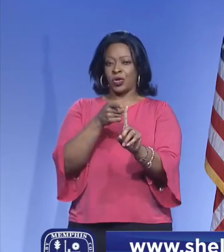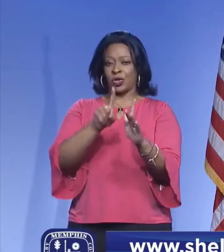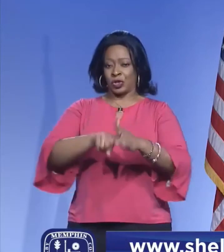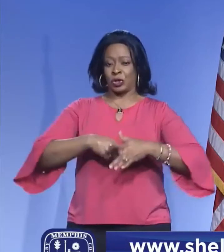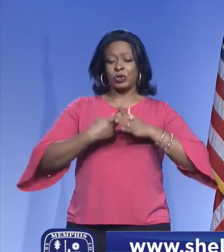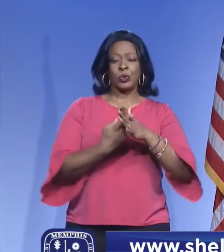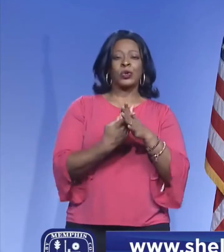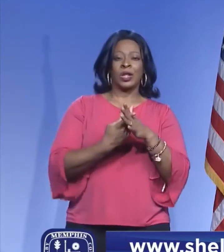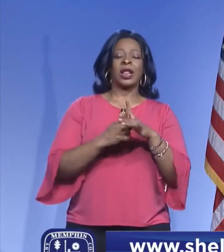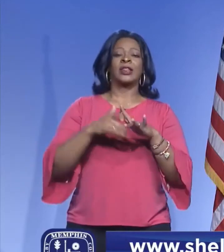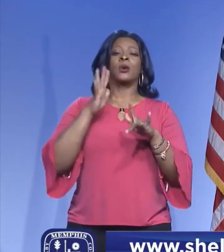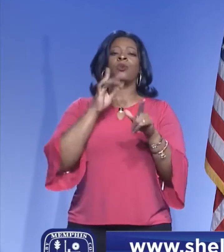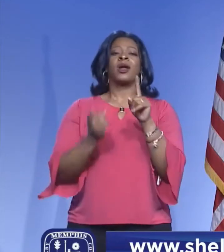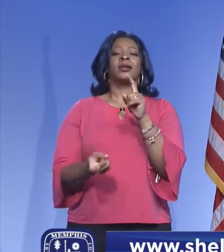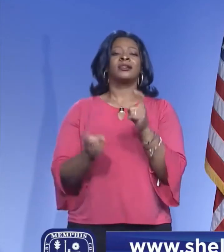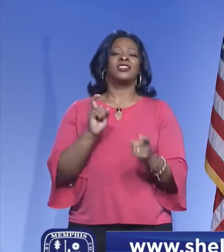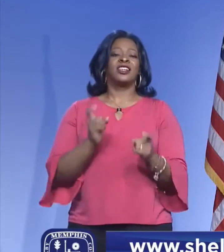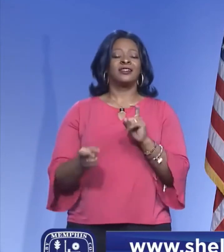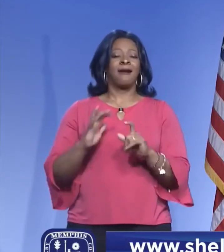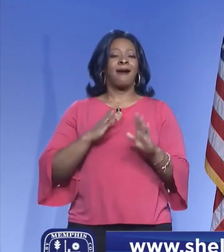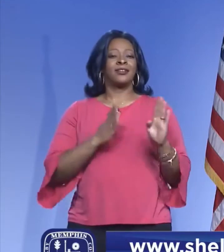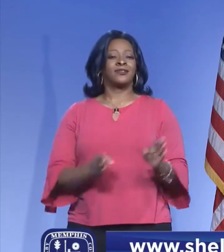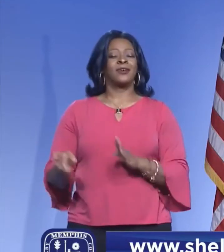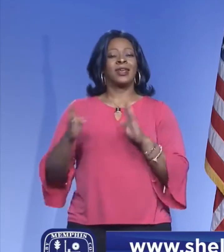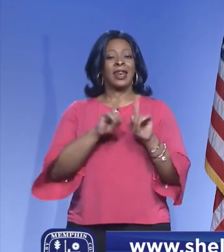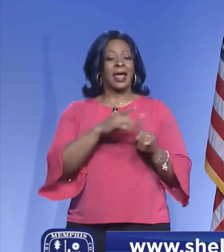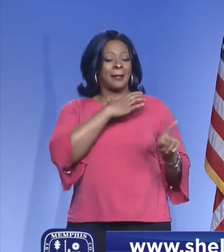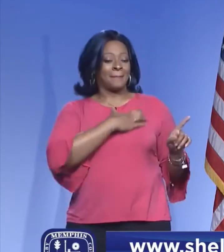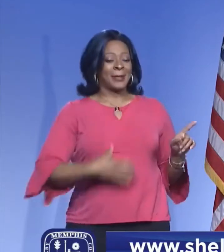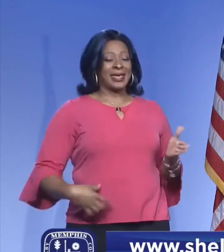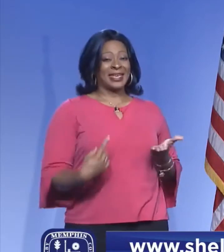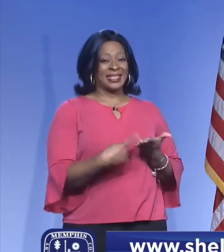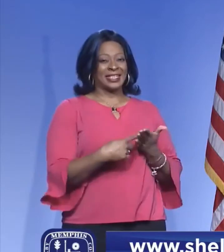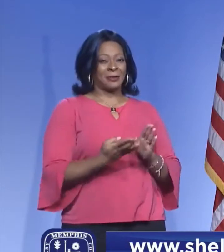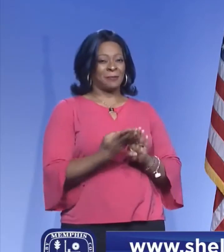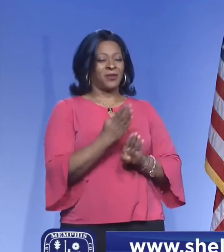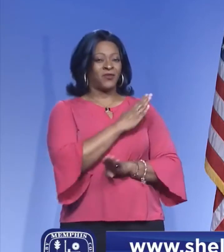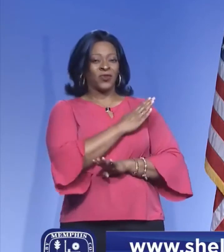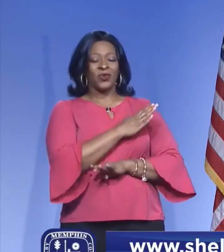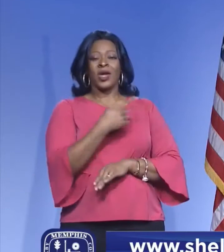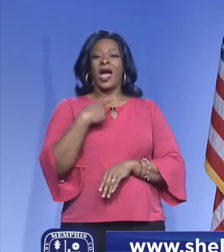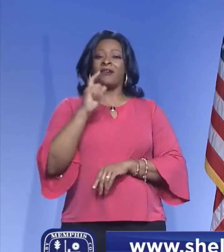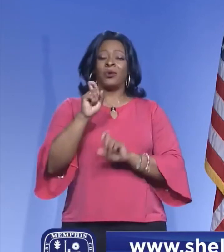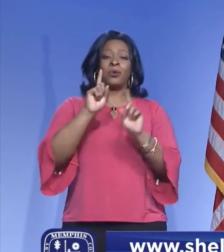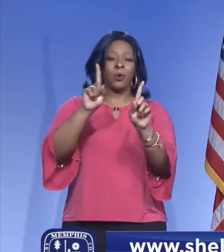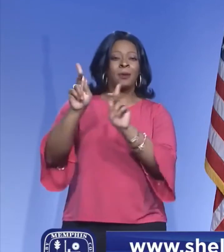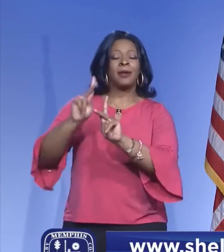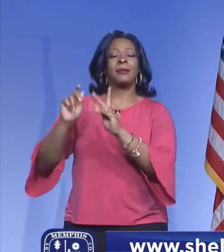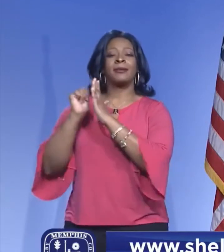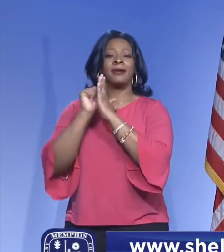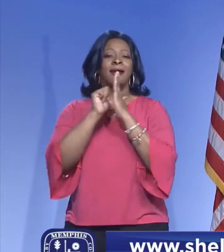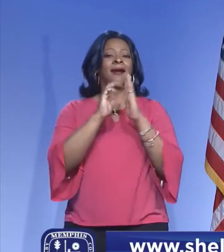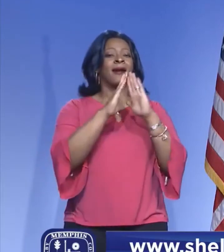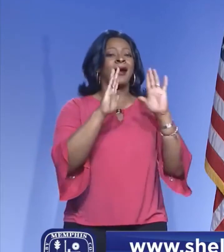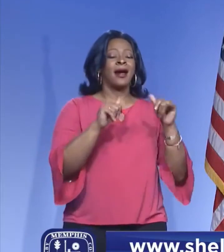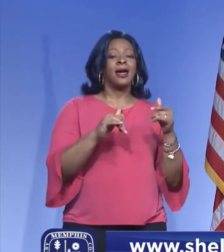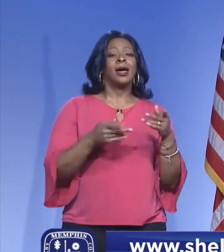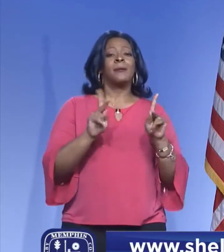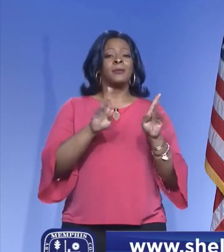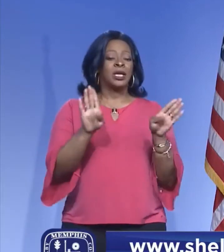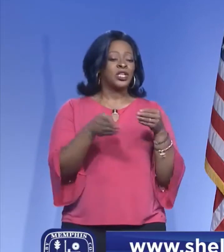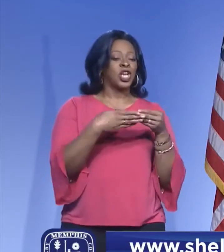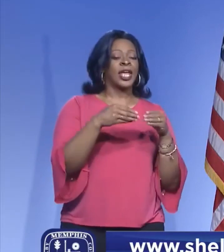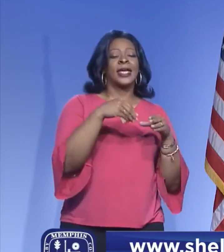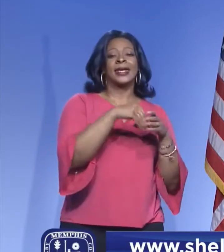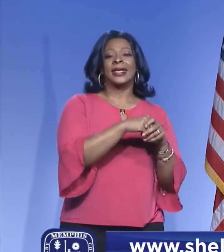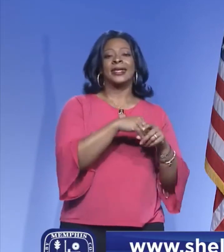then we will adjust our strategies, just as the mayor discussed earlier. If we have to go to people's houses and do shut-in vaccinations at